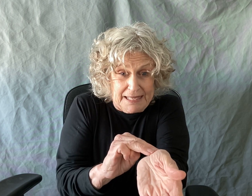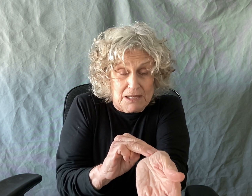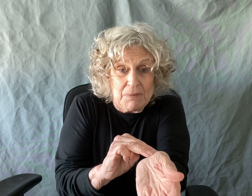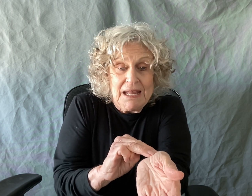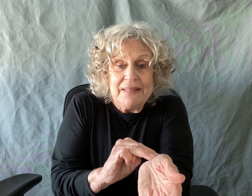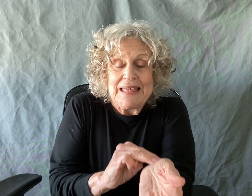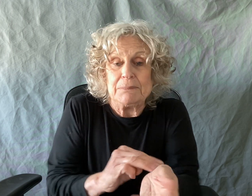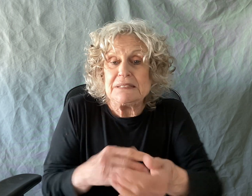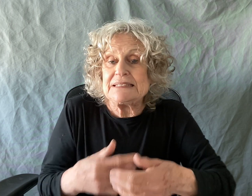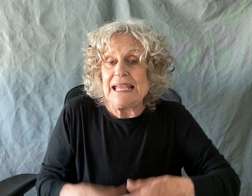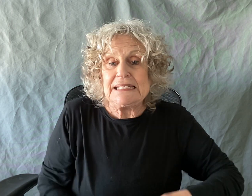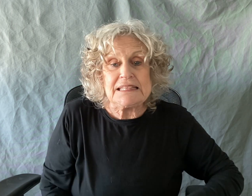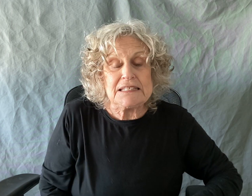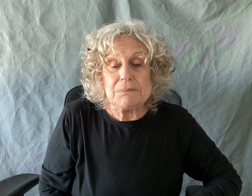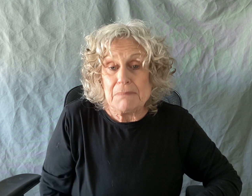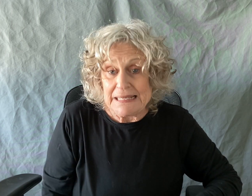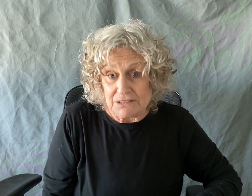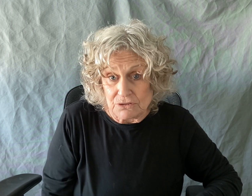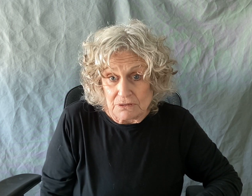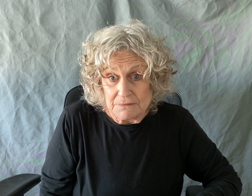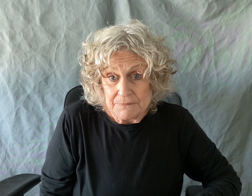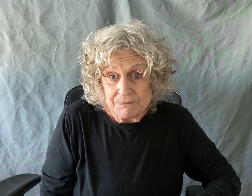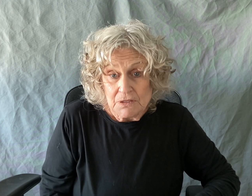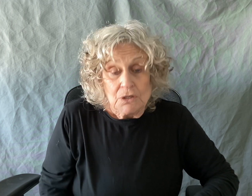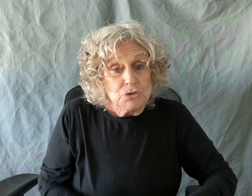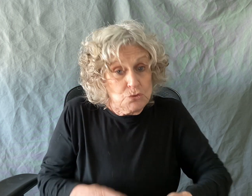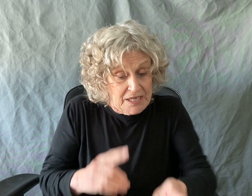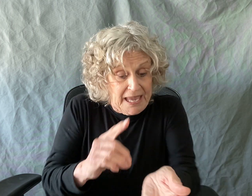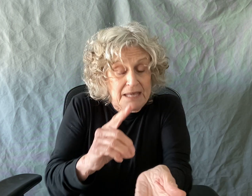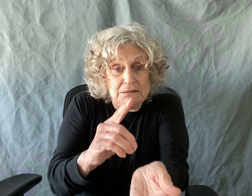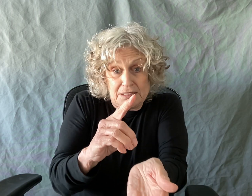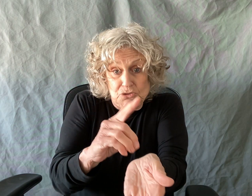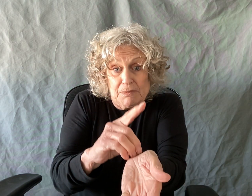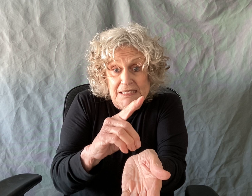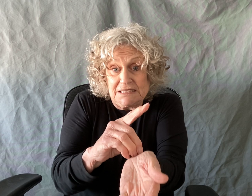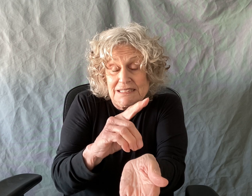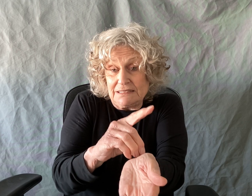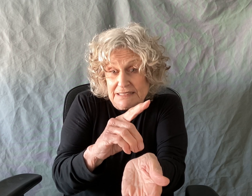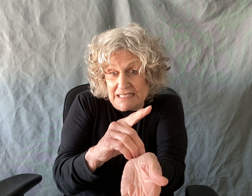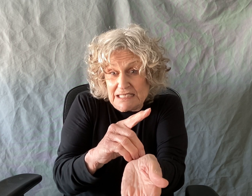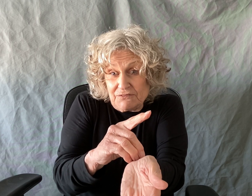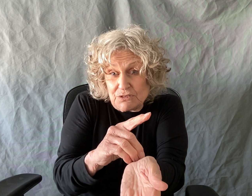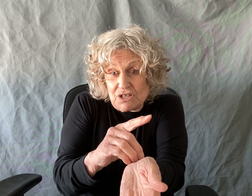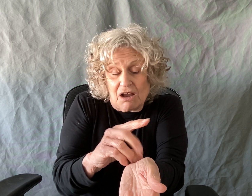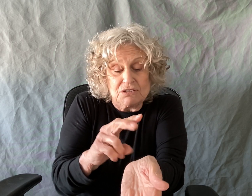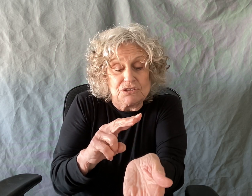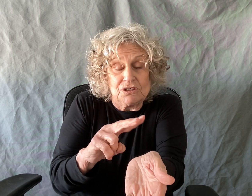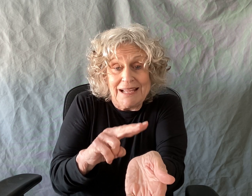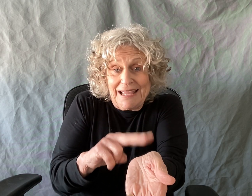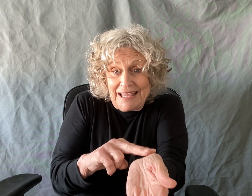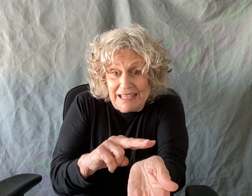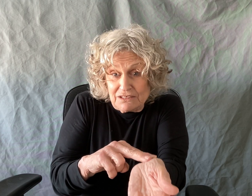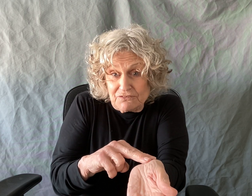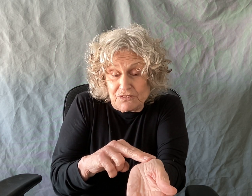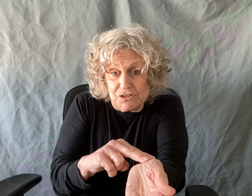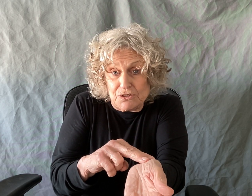M, that means anything medical. You can and you may see D for doctor, N for